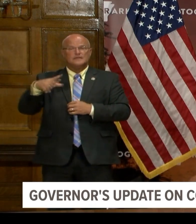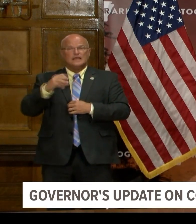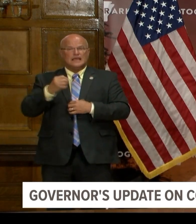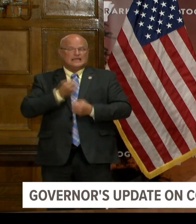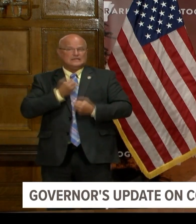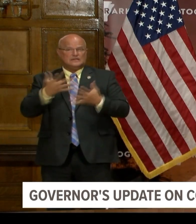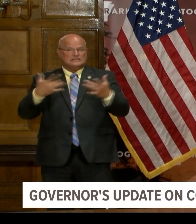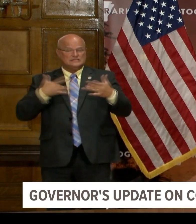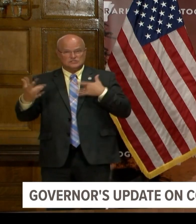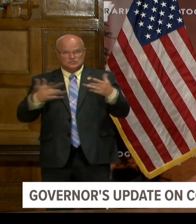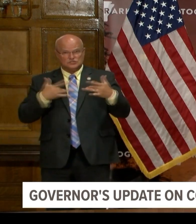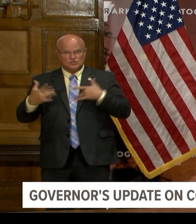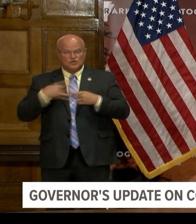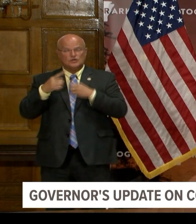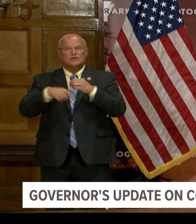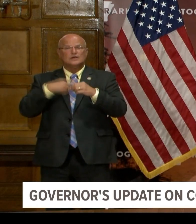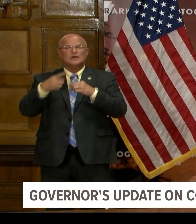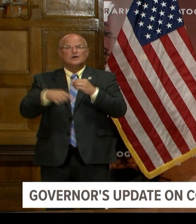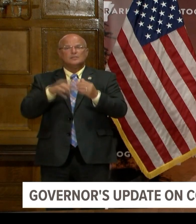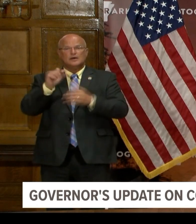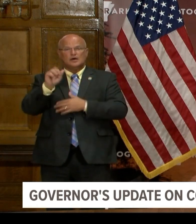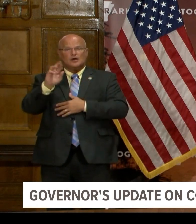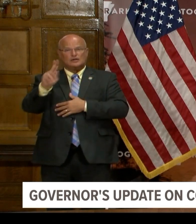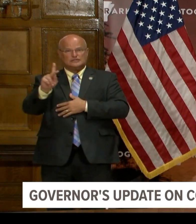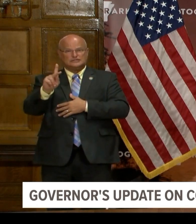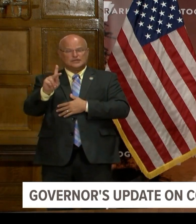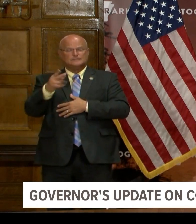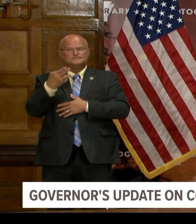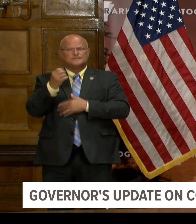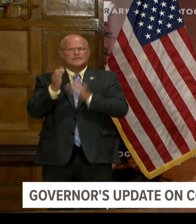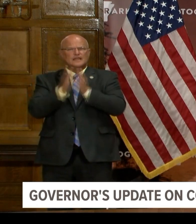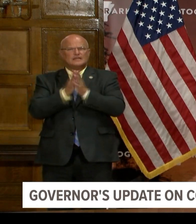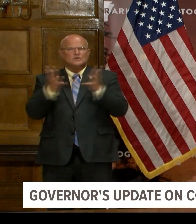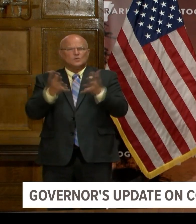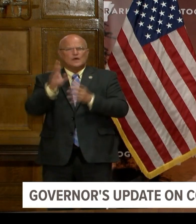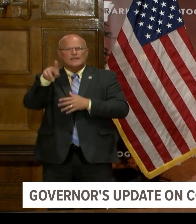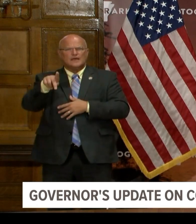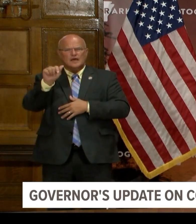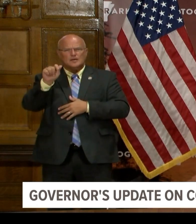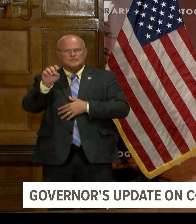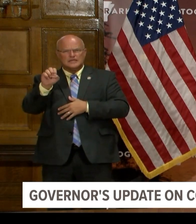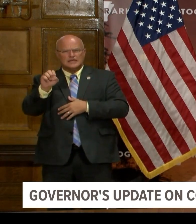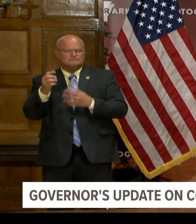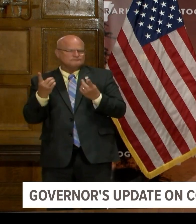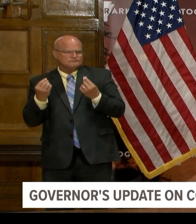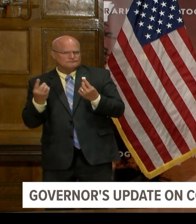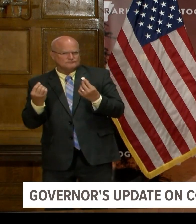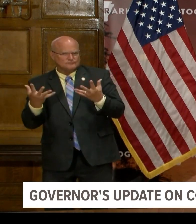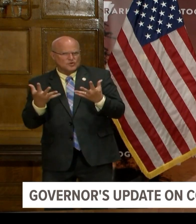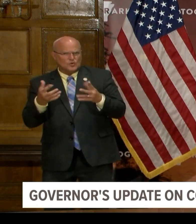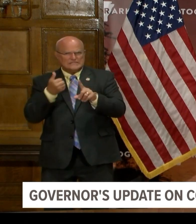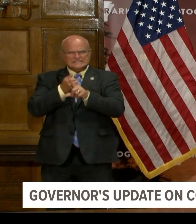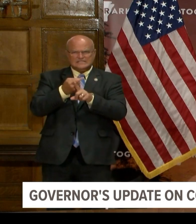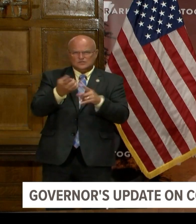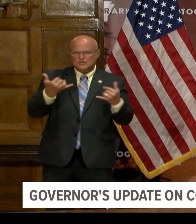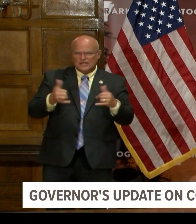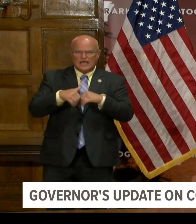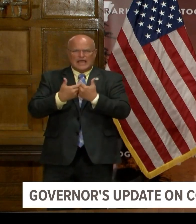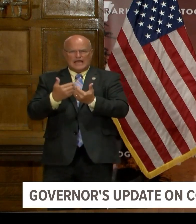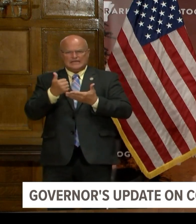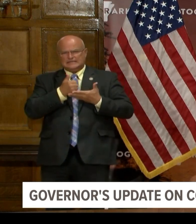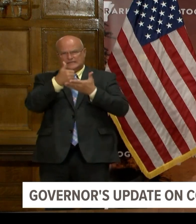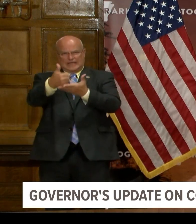his concern over Arkansas. He asked, what's the update? Where are we? What's hitting you? How can we be